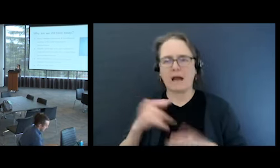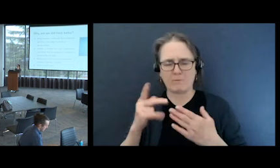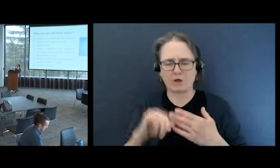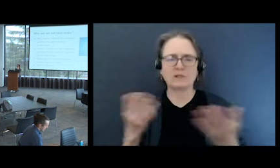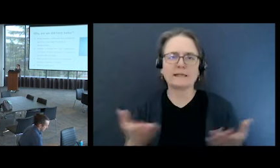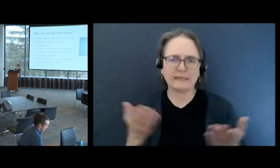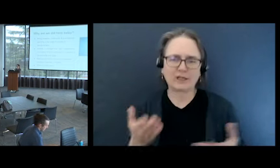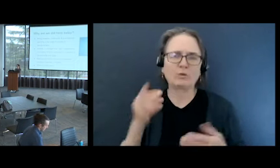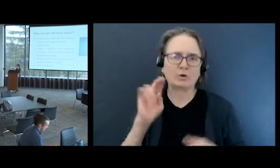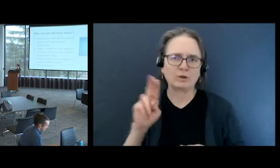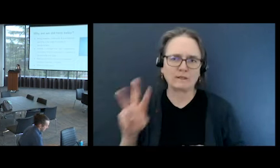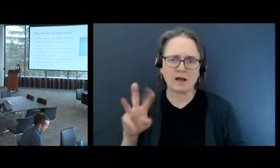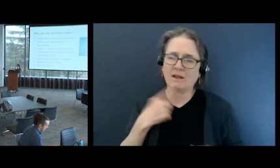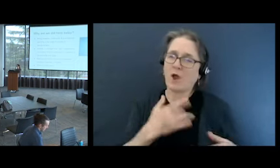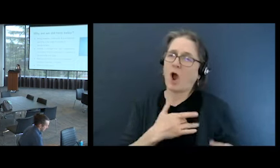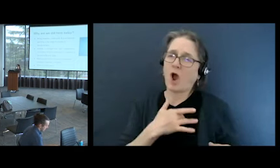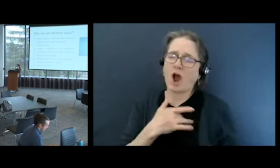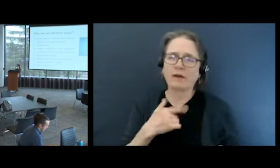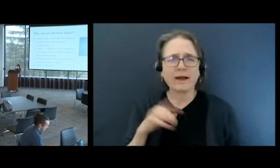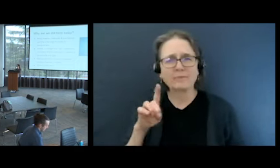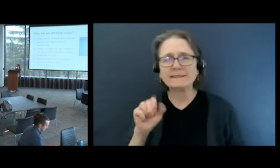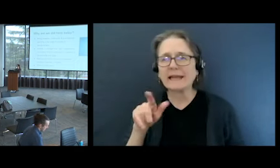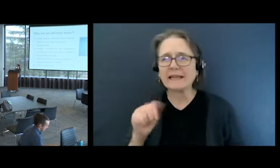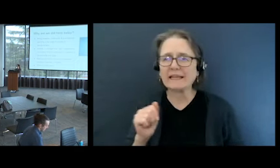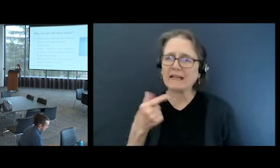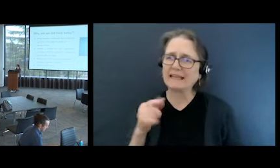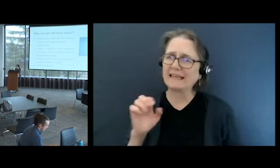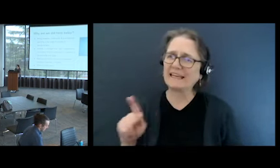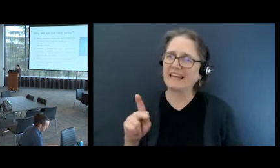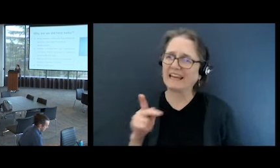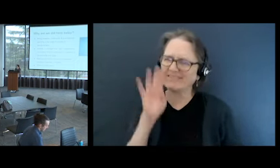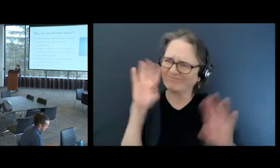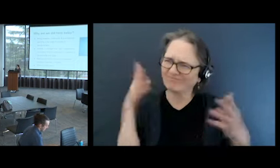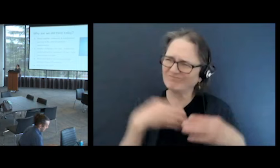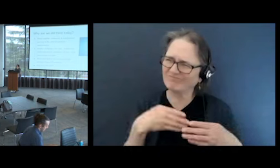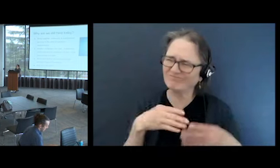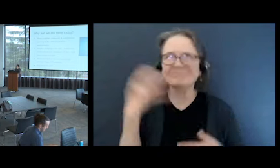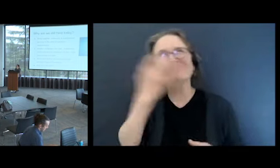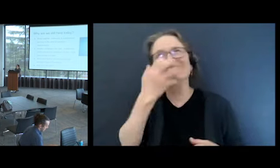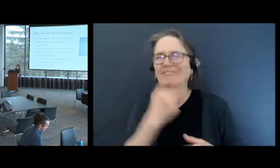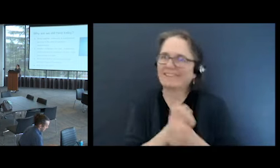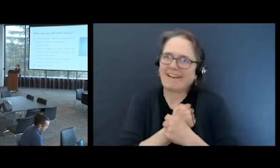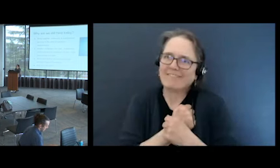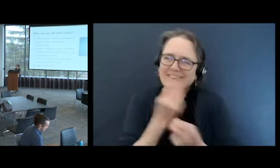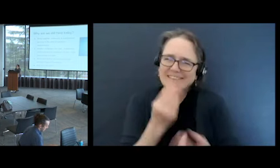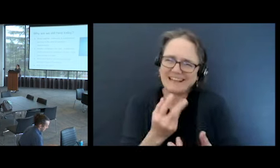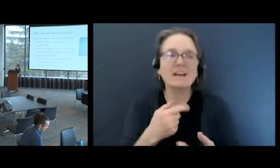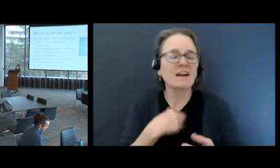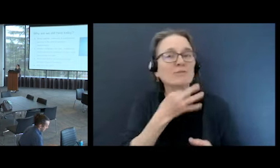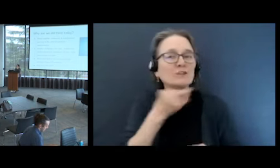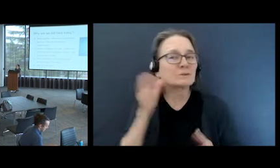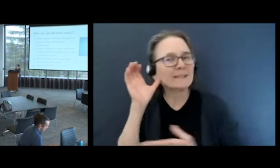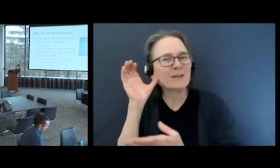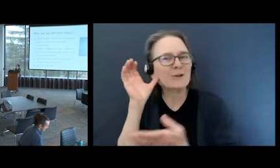at heart, and I'm here today. I'm really interested in hearing other folks' perspectives on the data and how we can make the data best useful